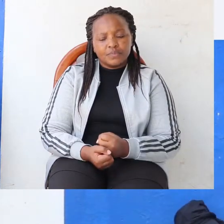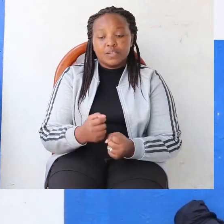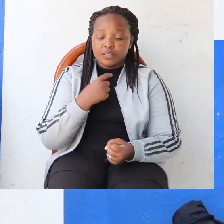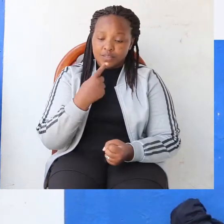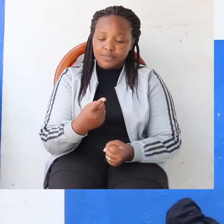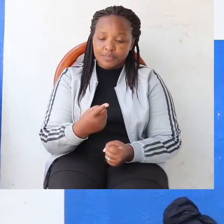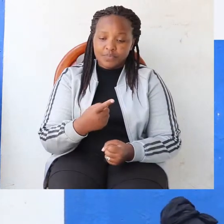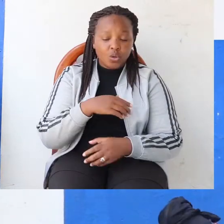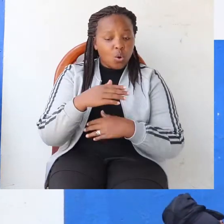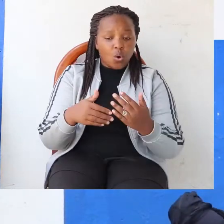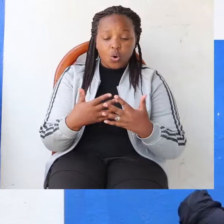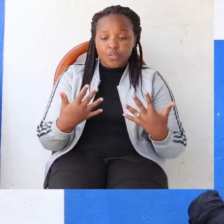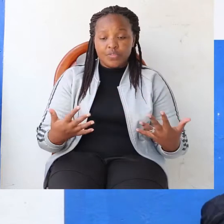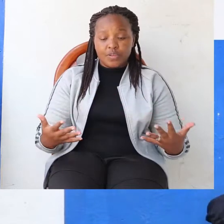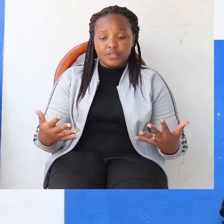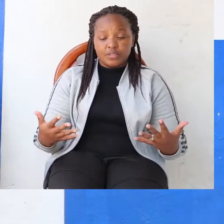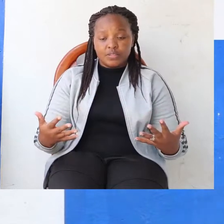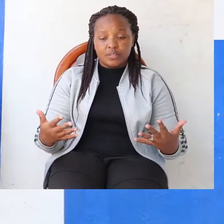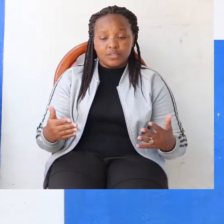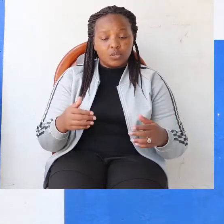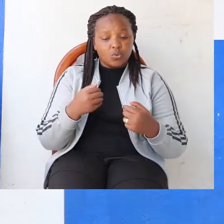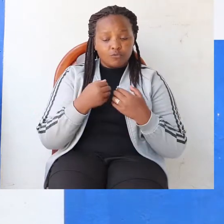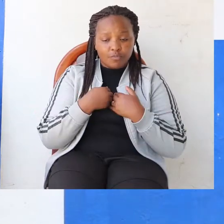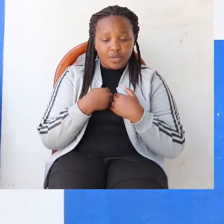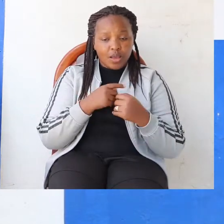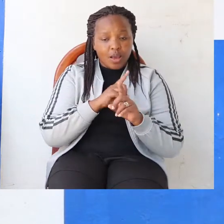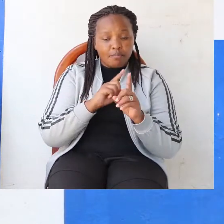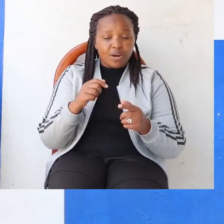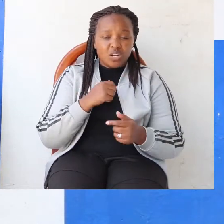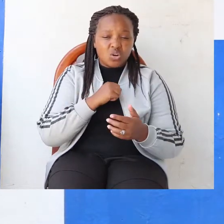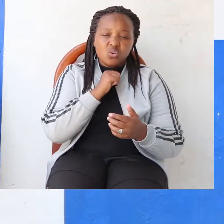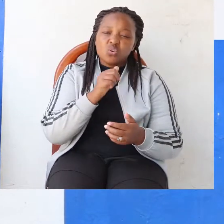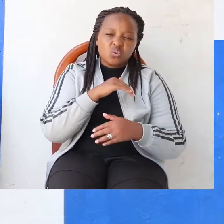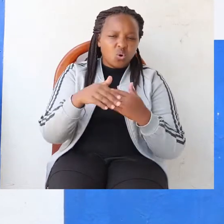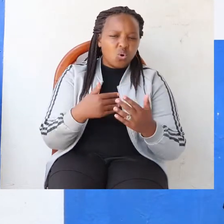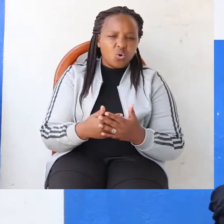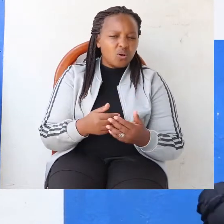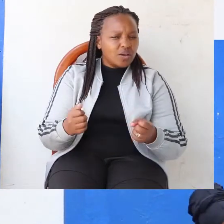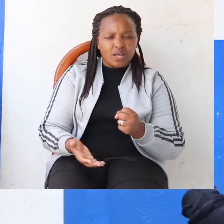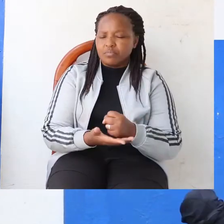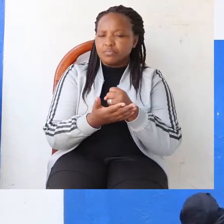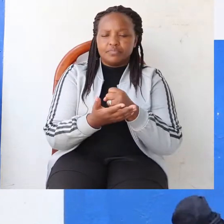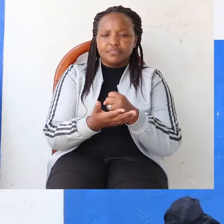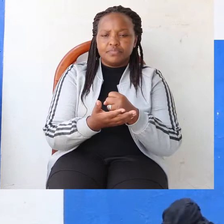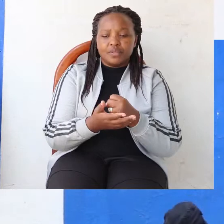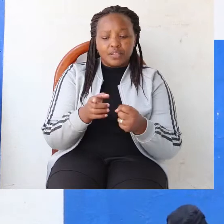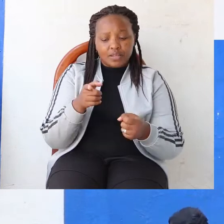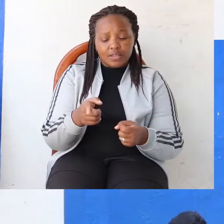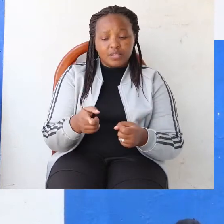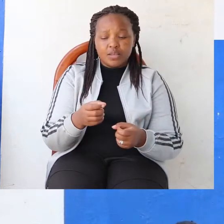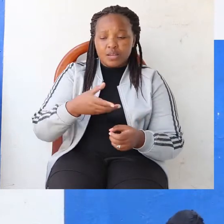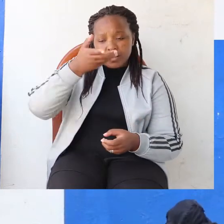Inasema, all things are lawful for me, but not all things are helpful. Okay. Sasa hii